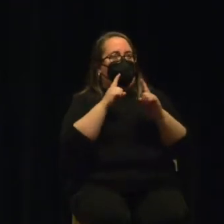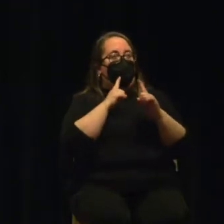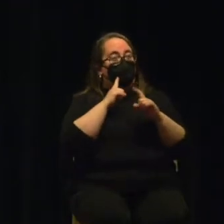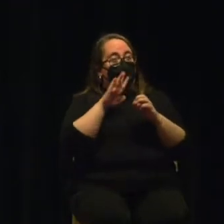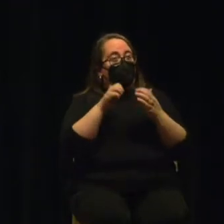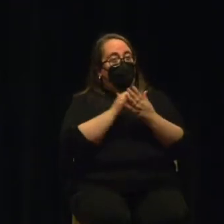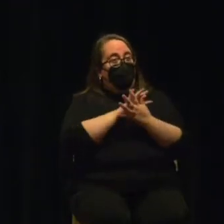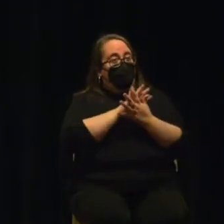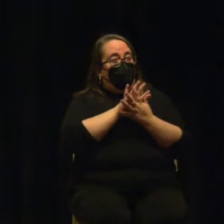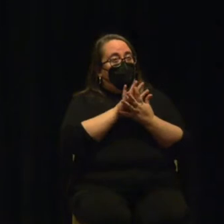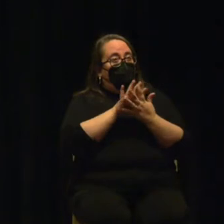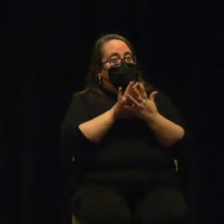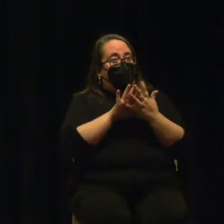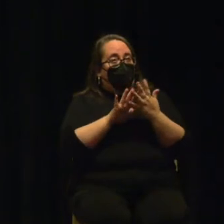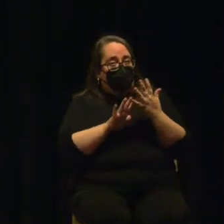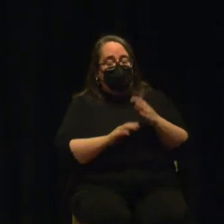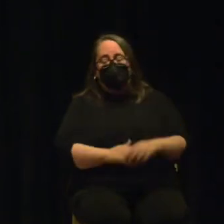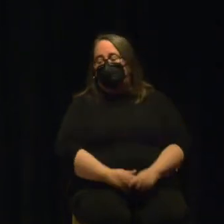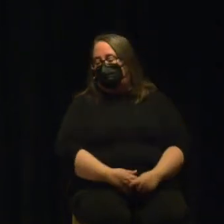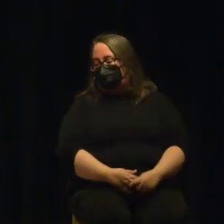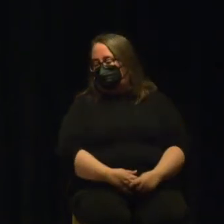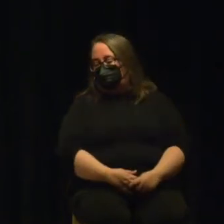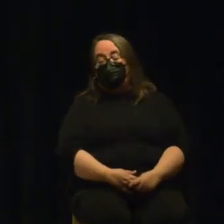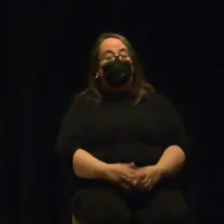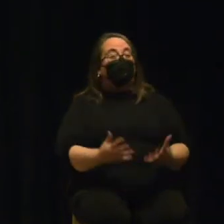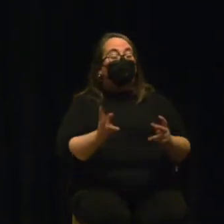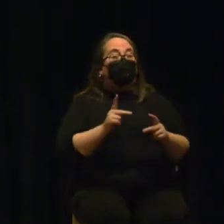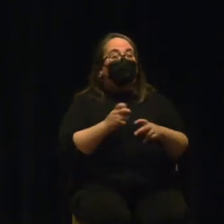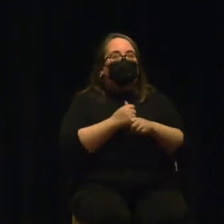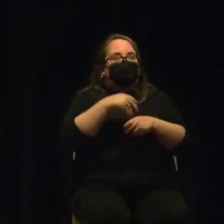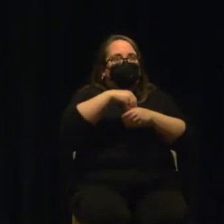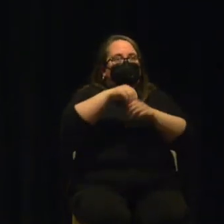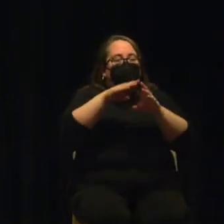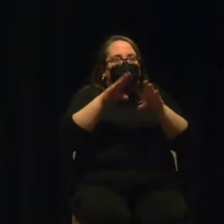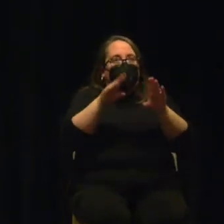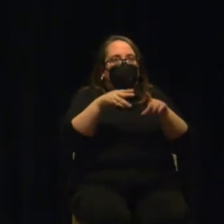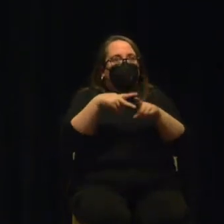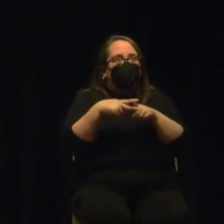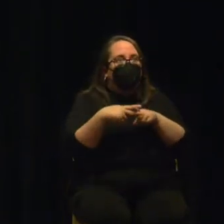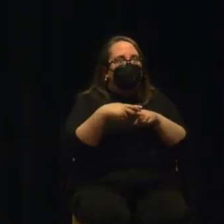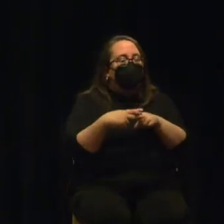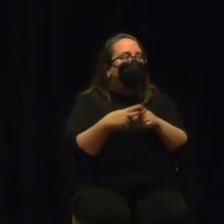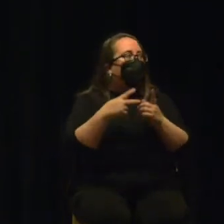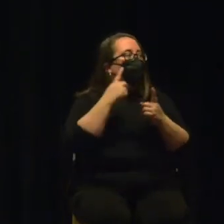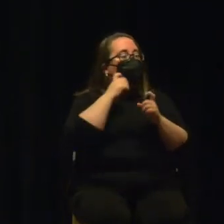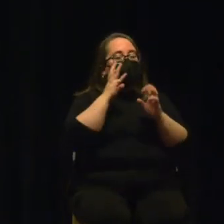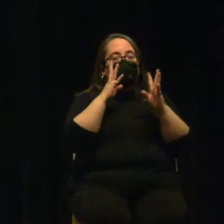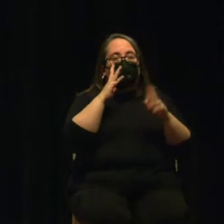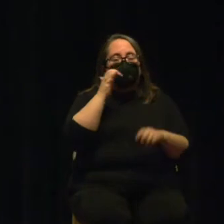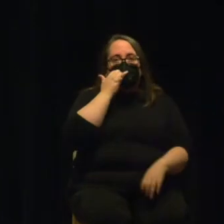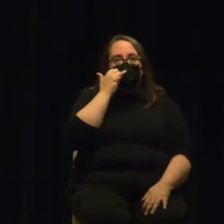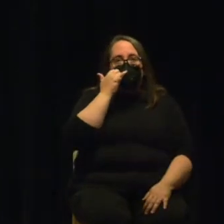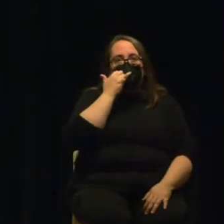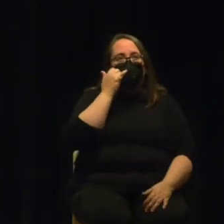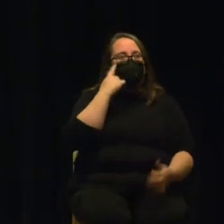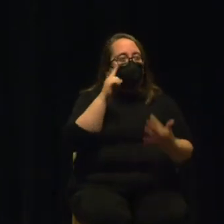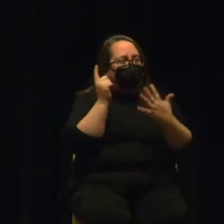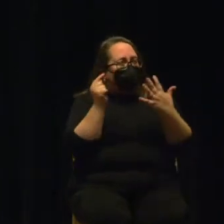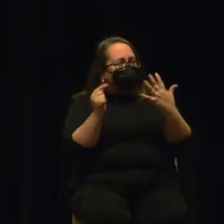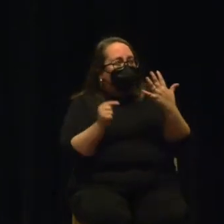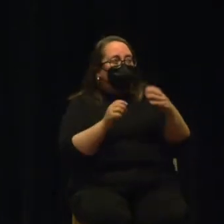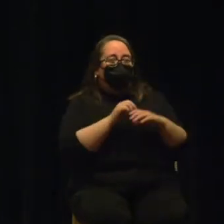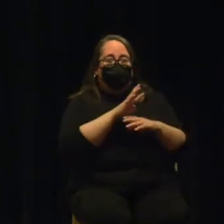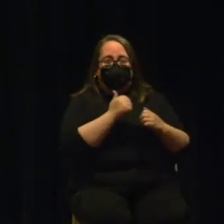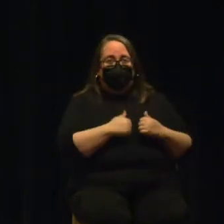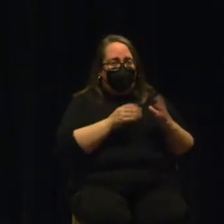of those other things. People getting indoor plumbing, people getting telephones put into, he was around for all of that. And so in his